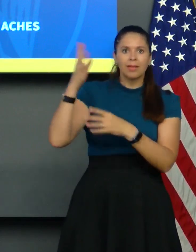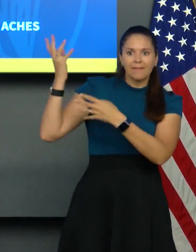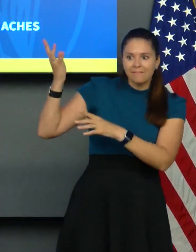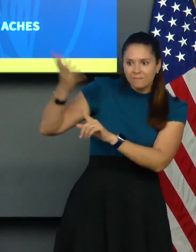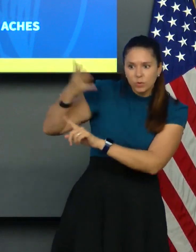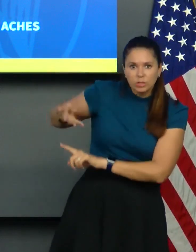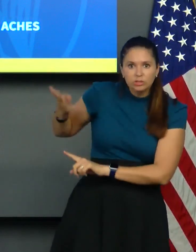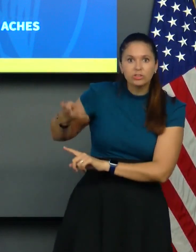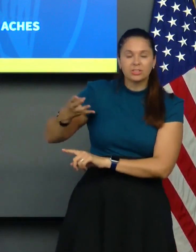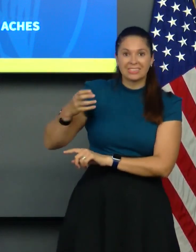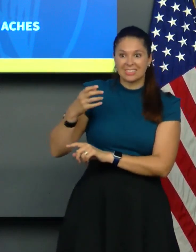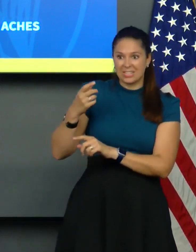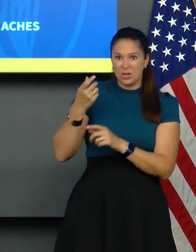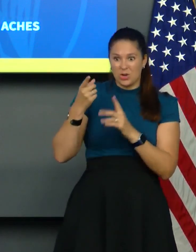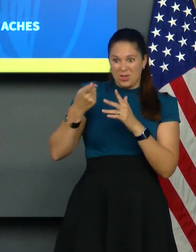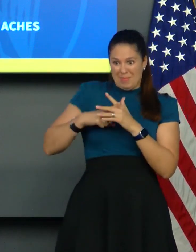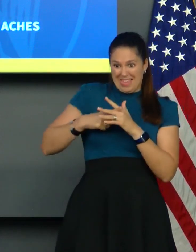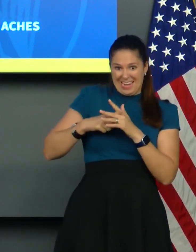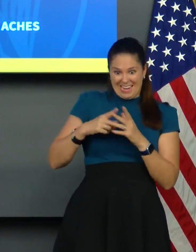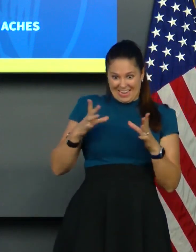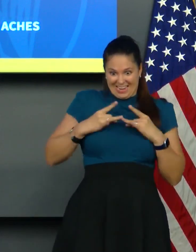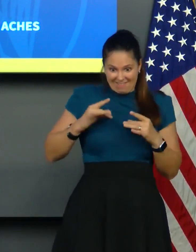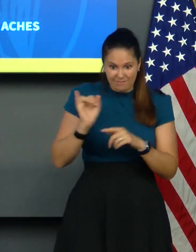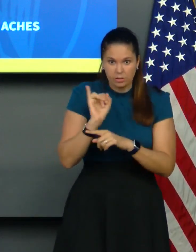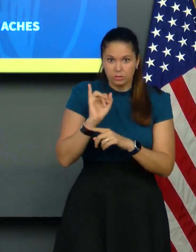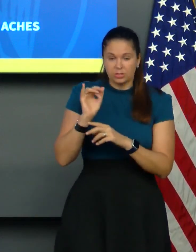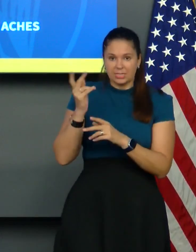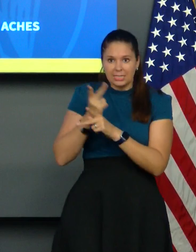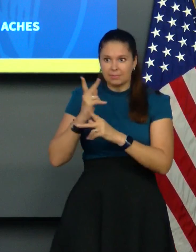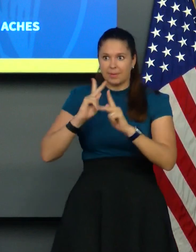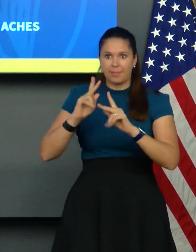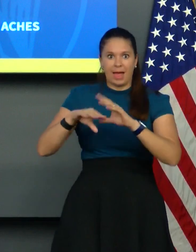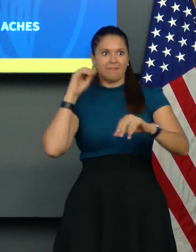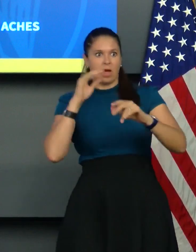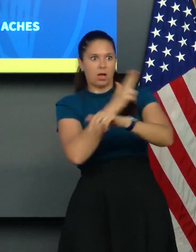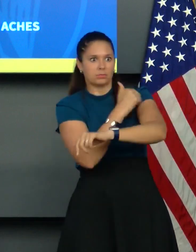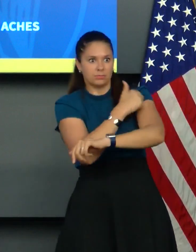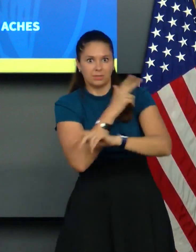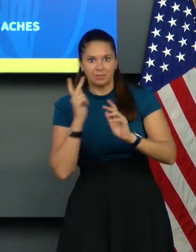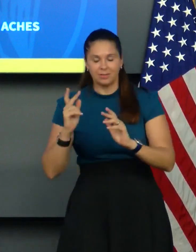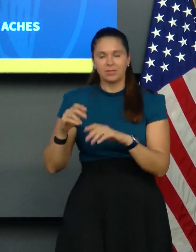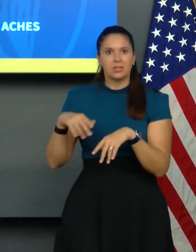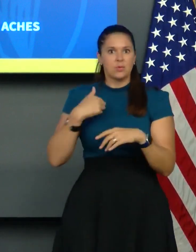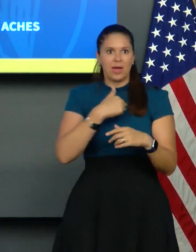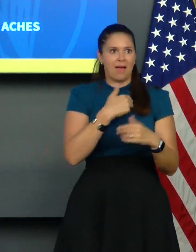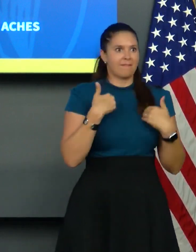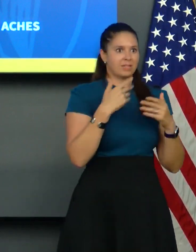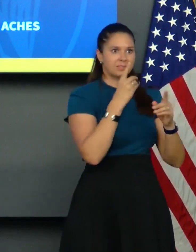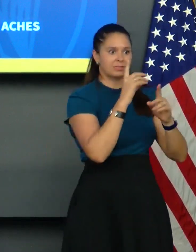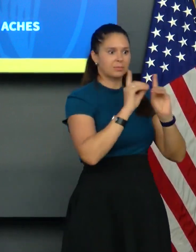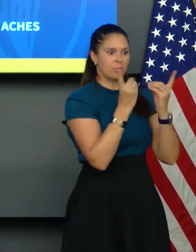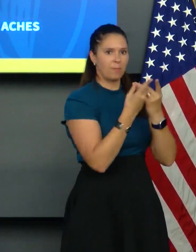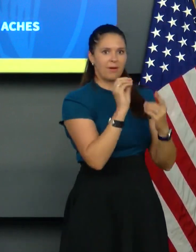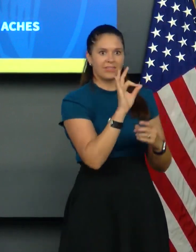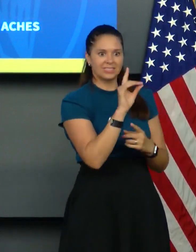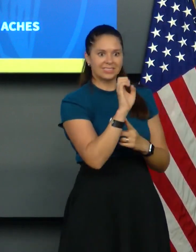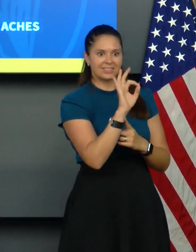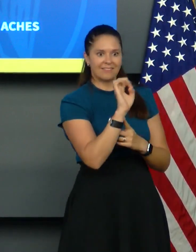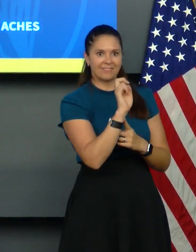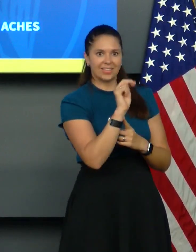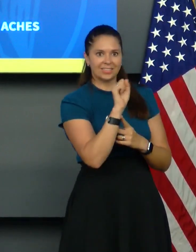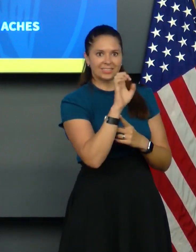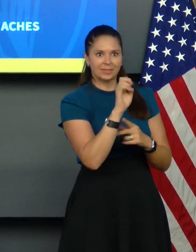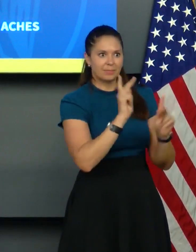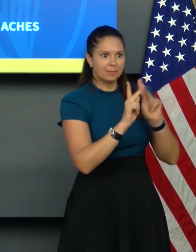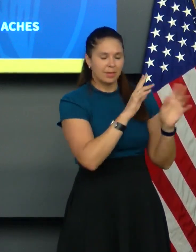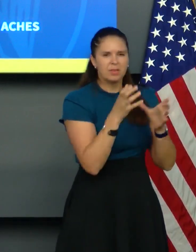on the front end, hoping to keep people out of the hospital. We have the Department of Defense people coming, and I don't know that Dr. Logue mentioned this. I can't